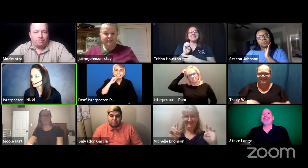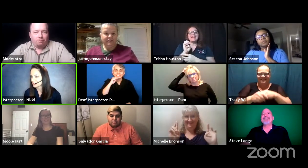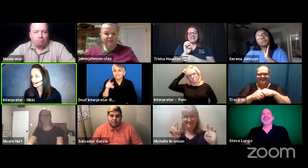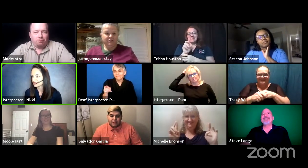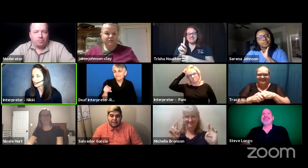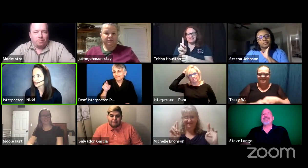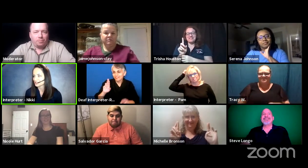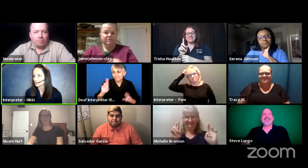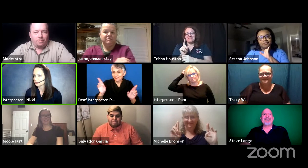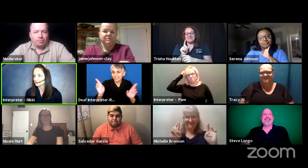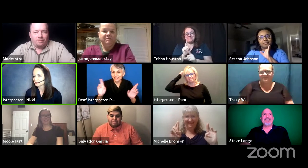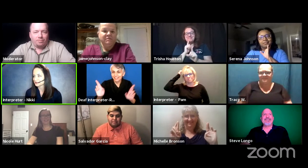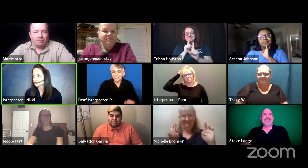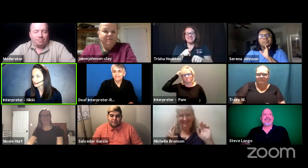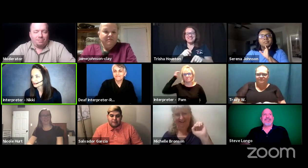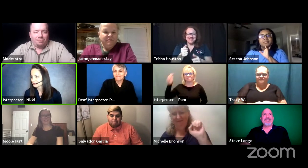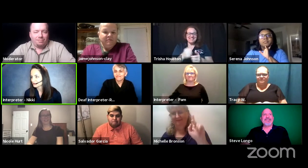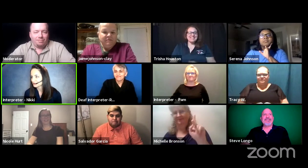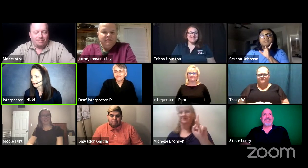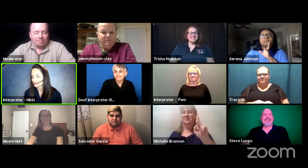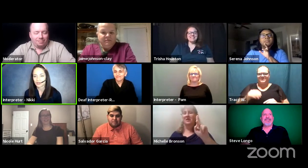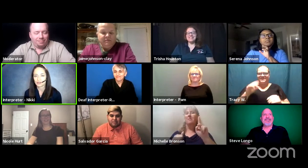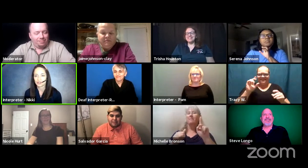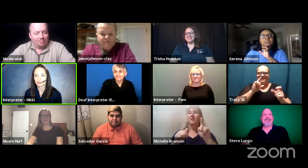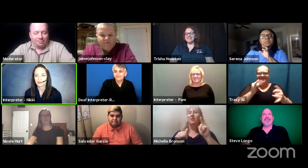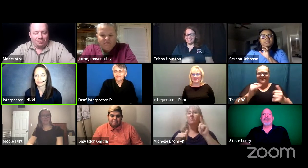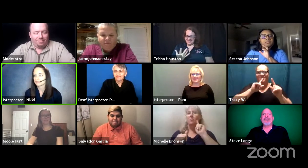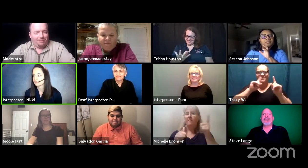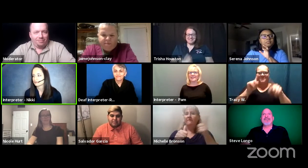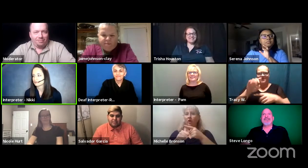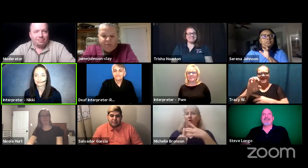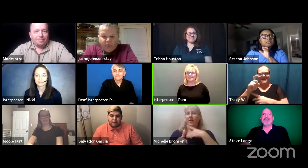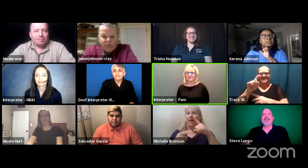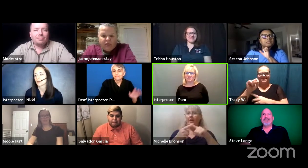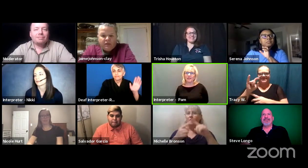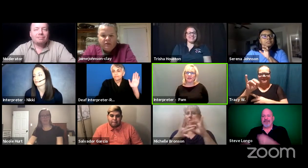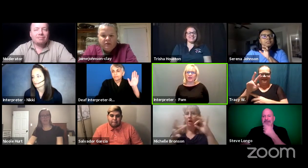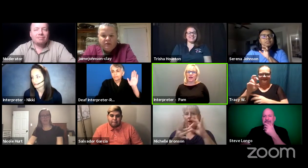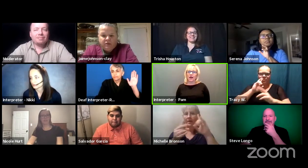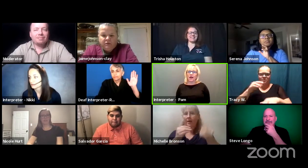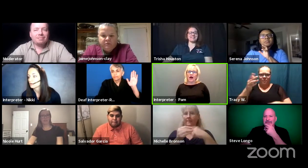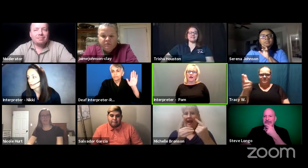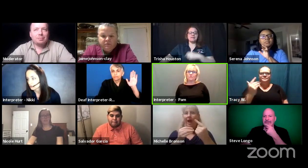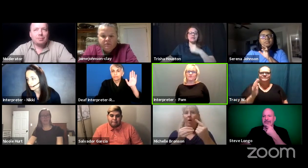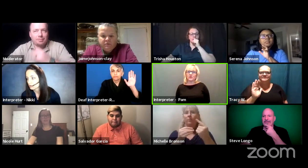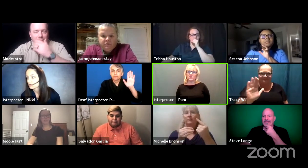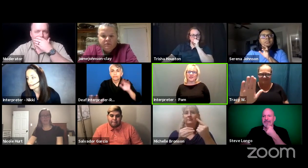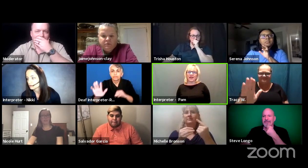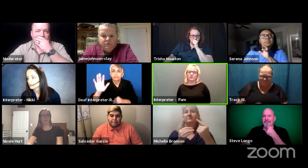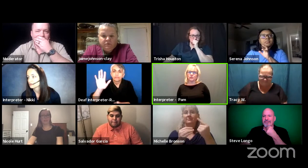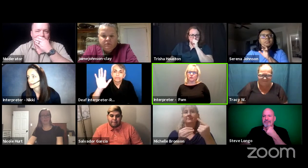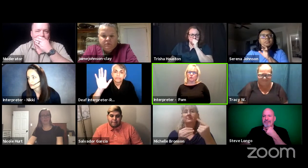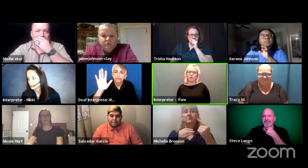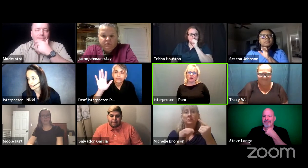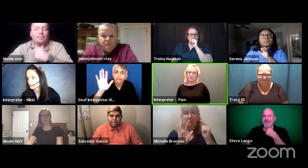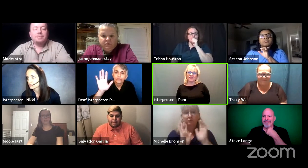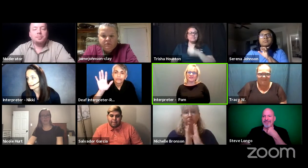Michelle, on to you. Are you good, Pam? Yes. Okay. I would first like to comment.